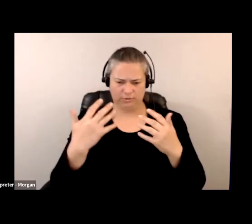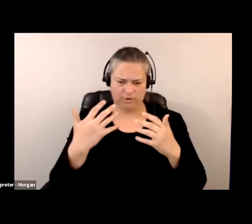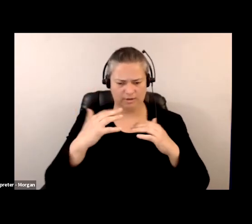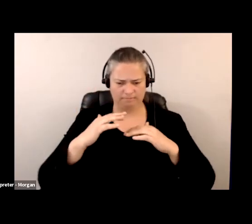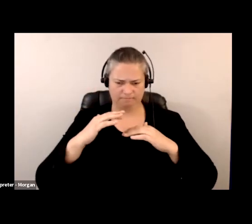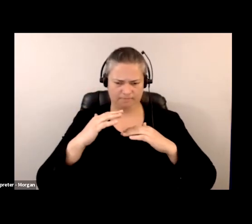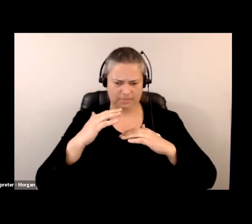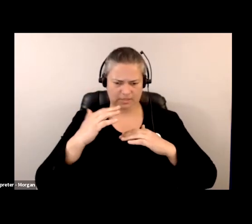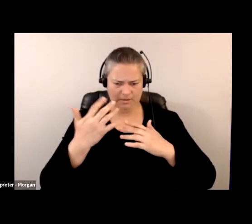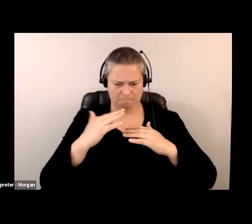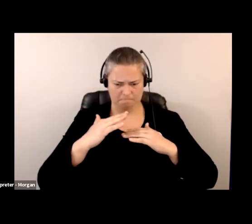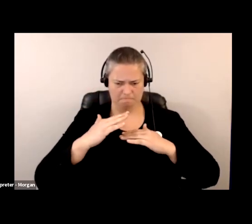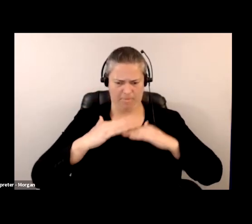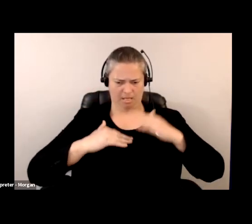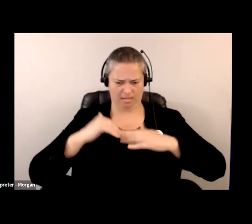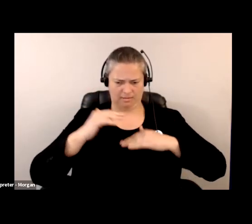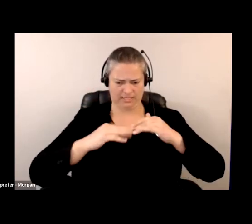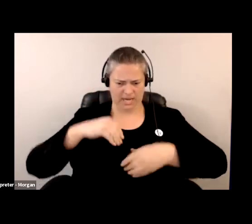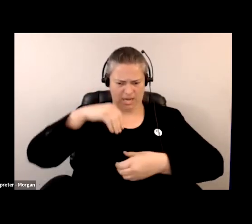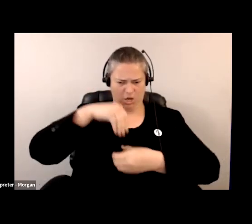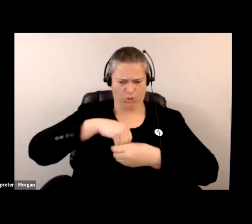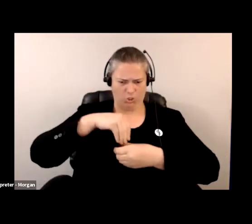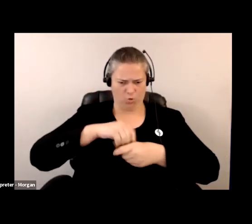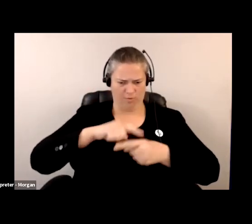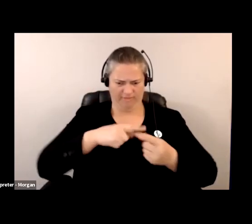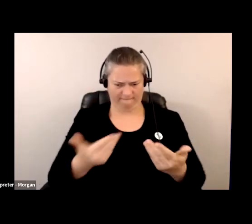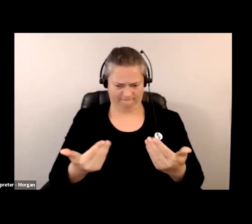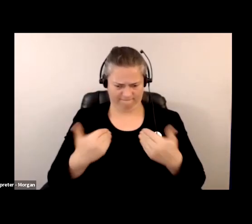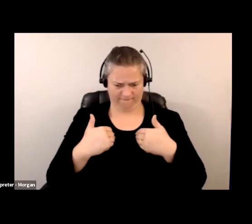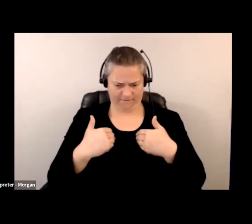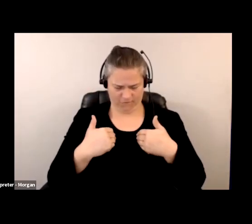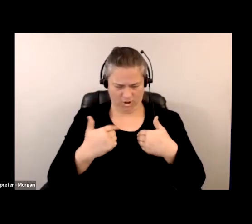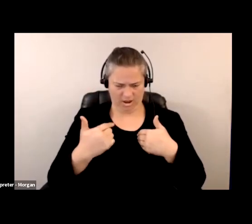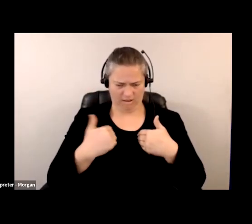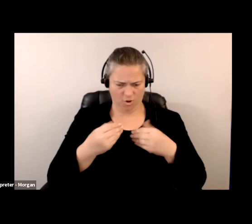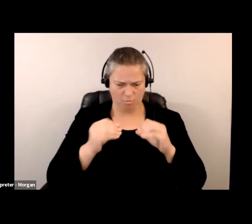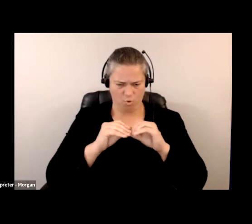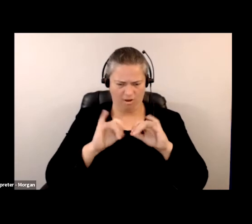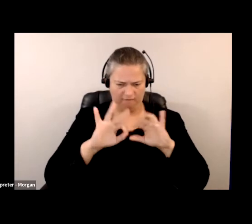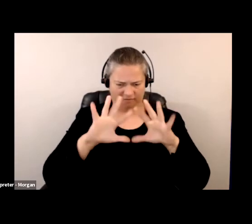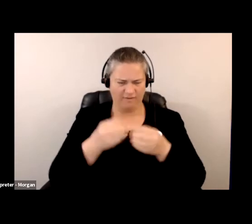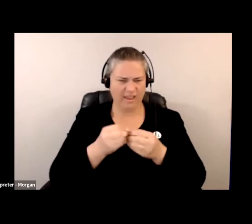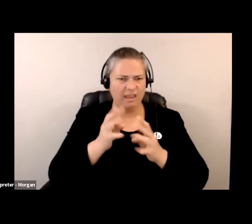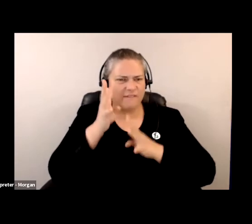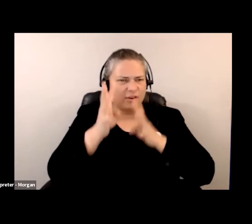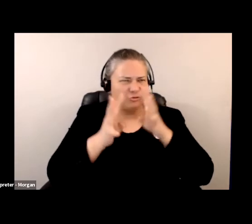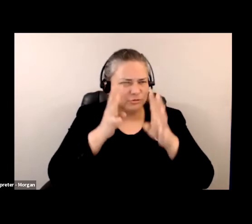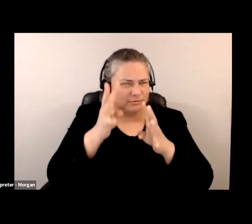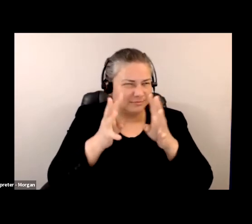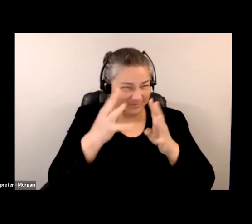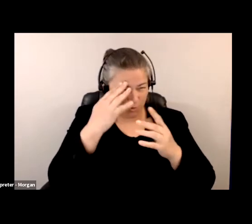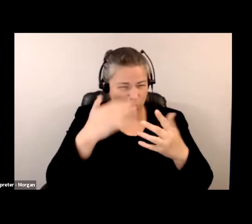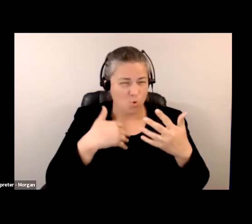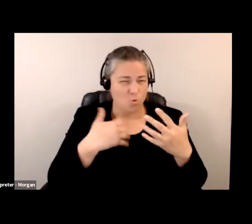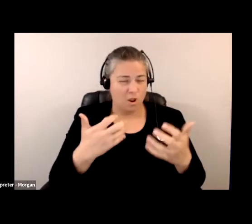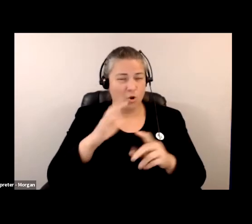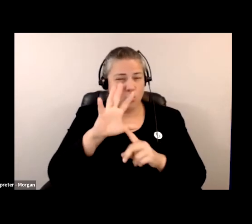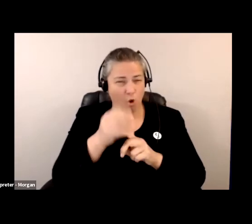need to create a culture of innovation. We're talking, we're asking for something of a culture